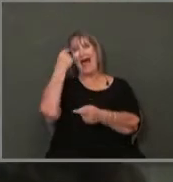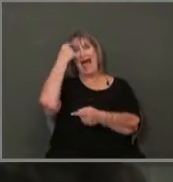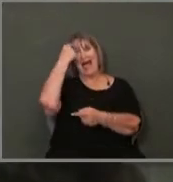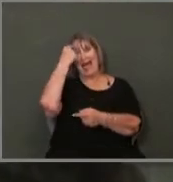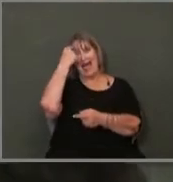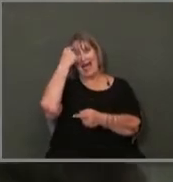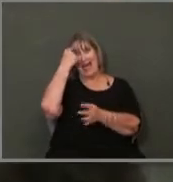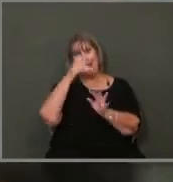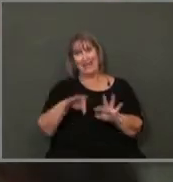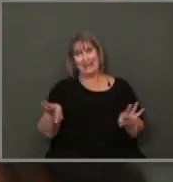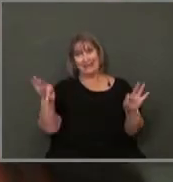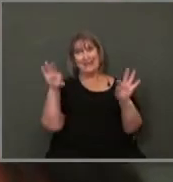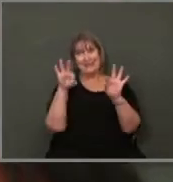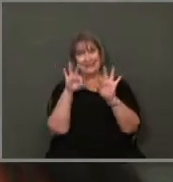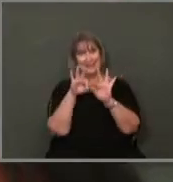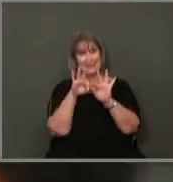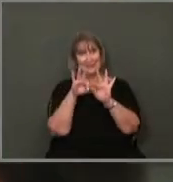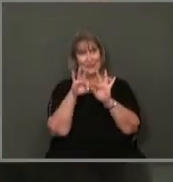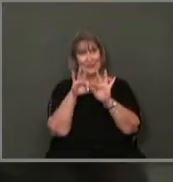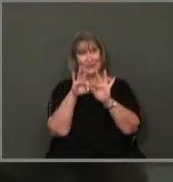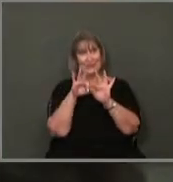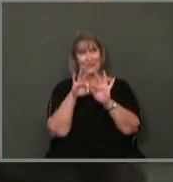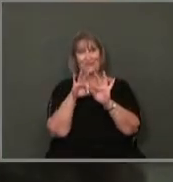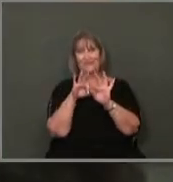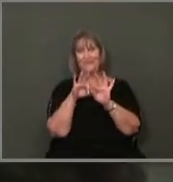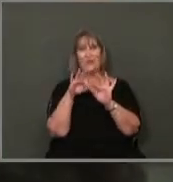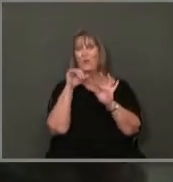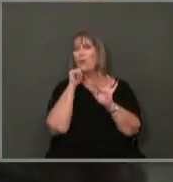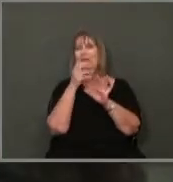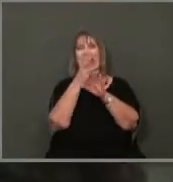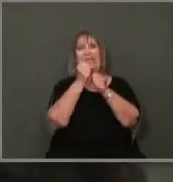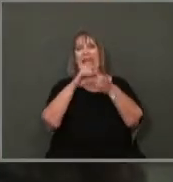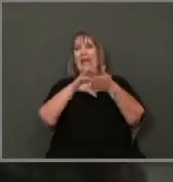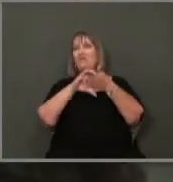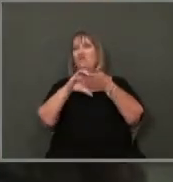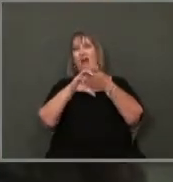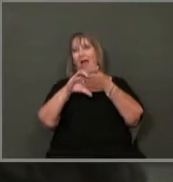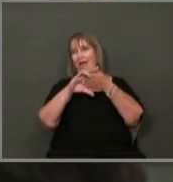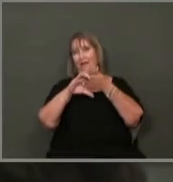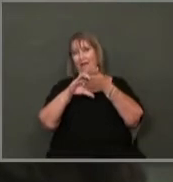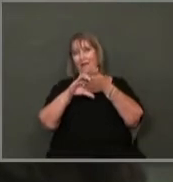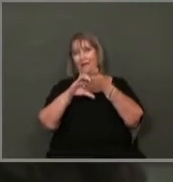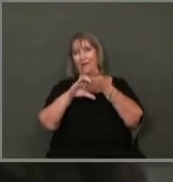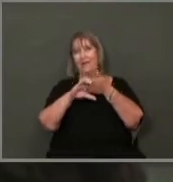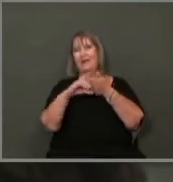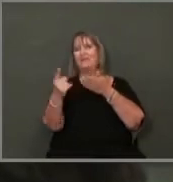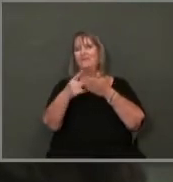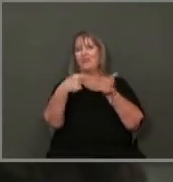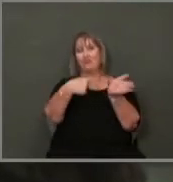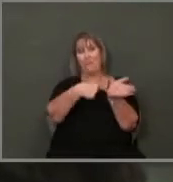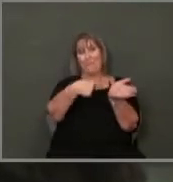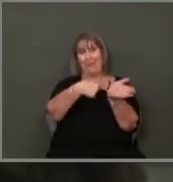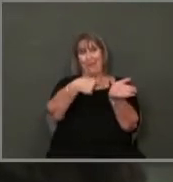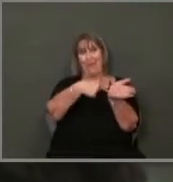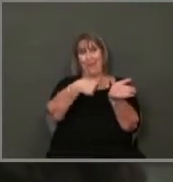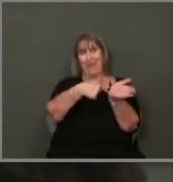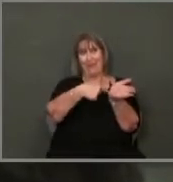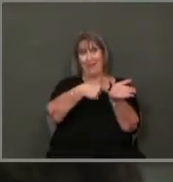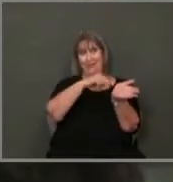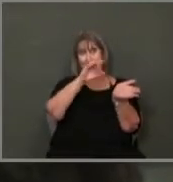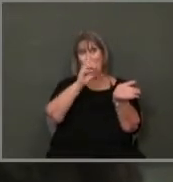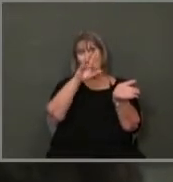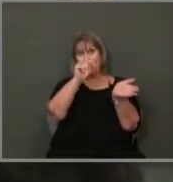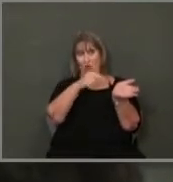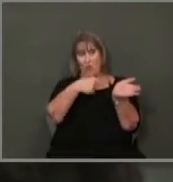that nobody's going to receive a check. It'll just be a reduction of the bill you already